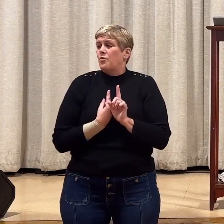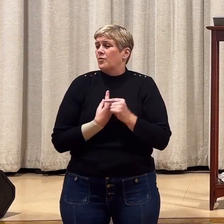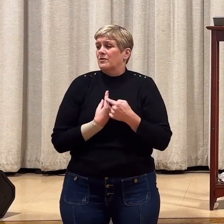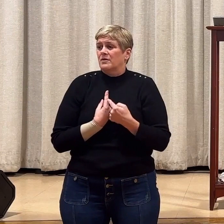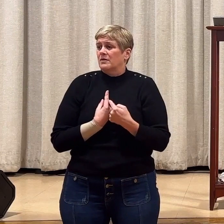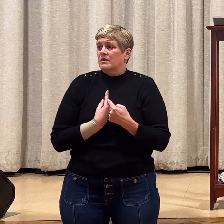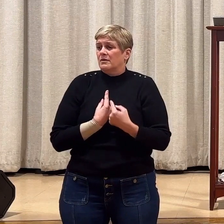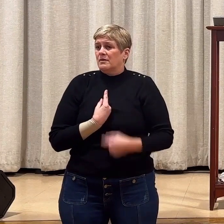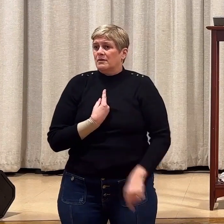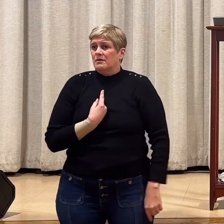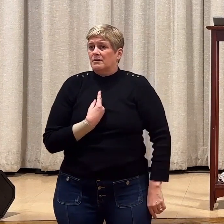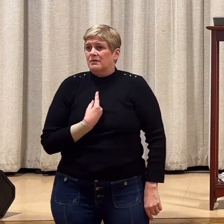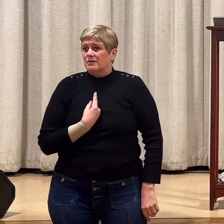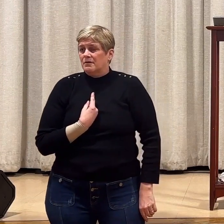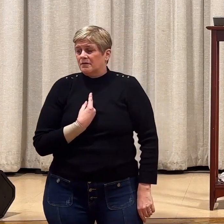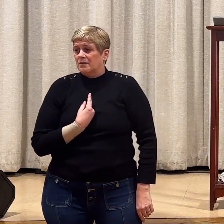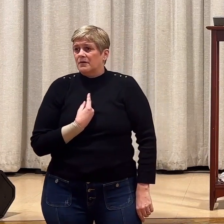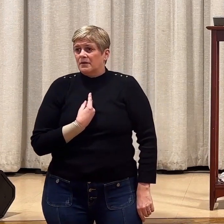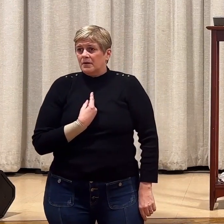about this.